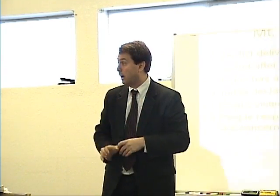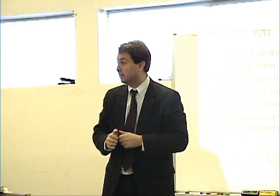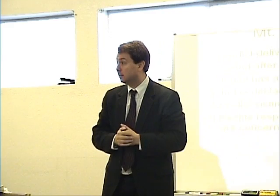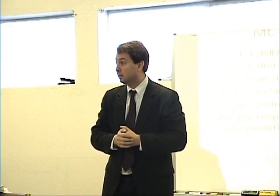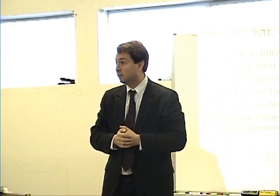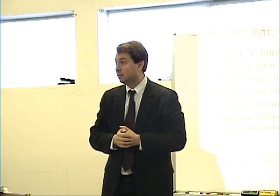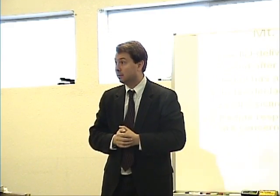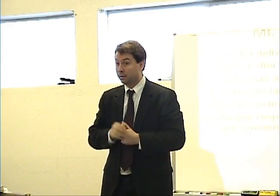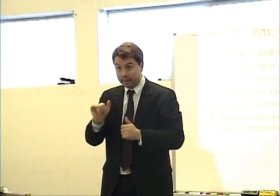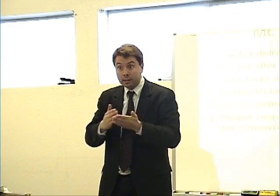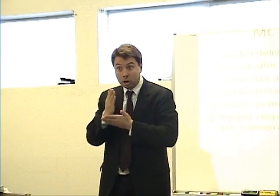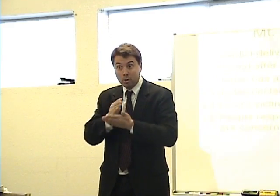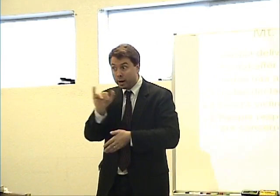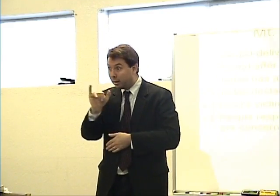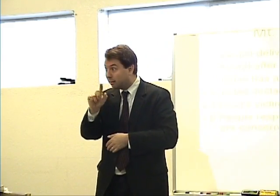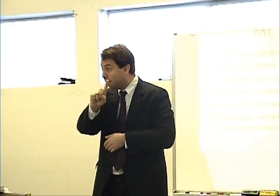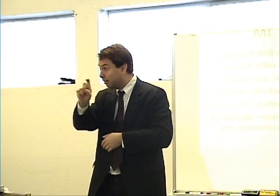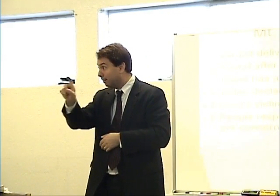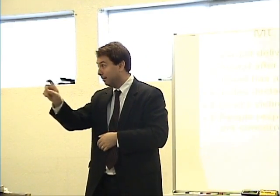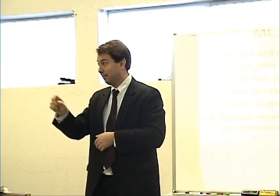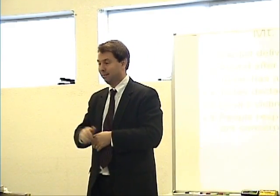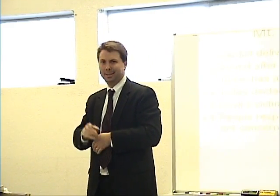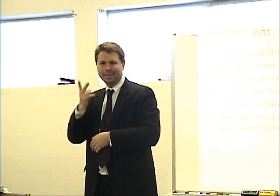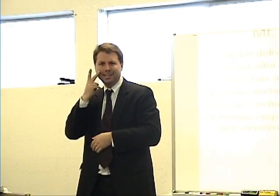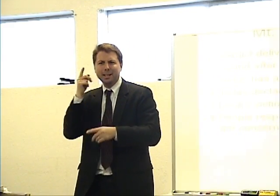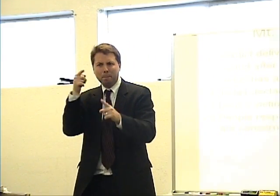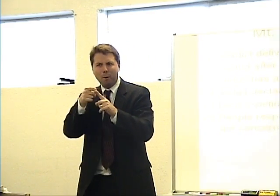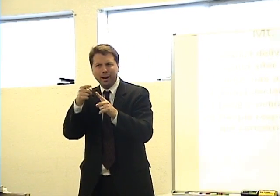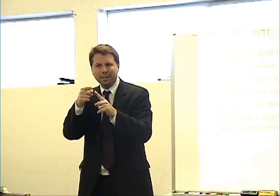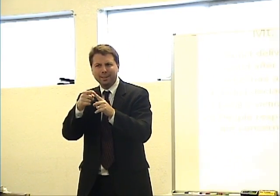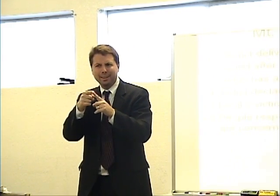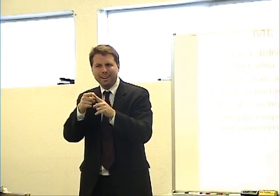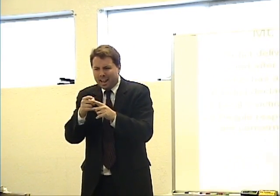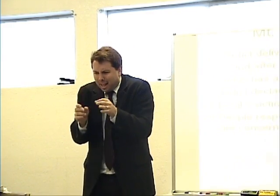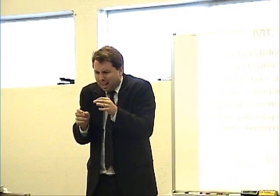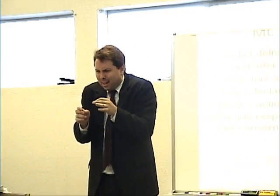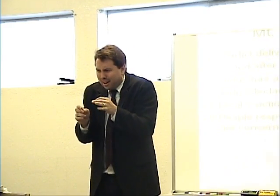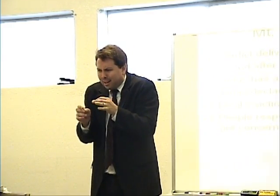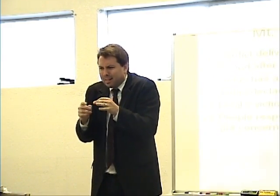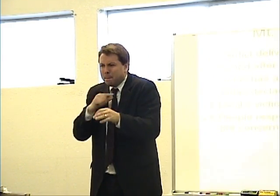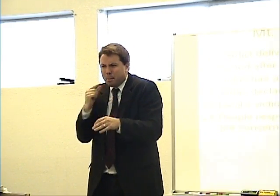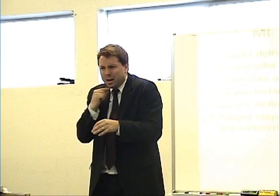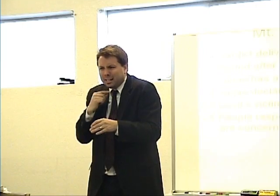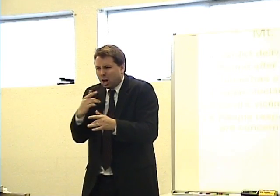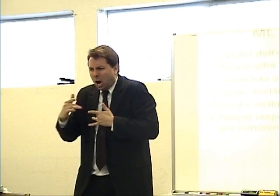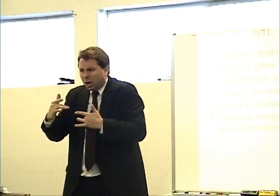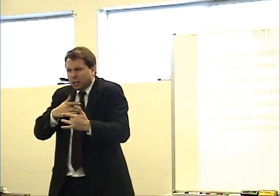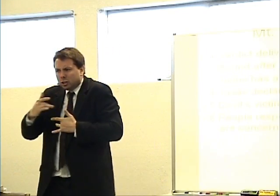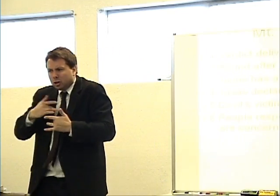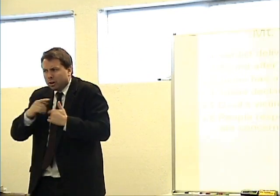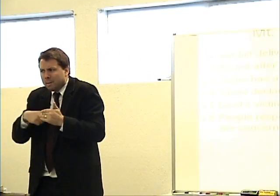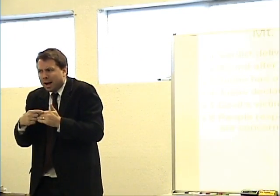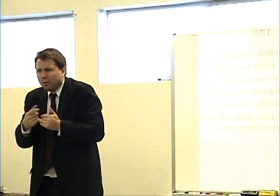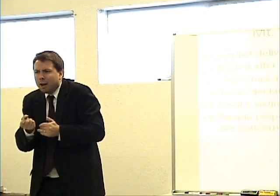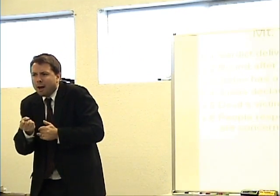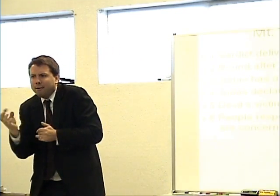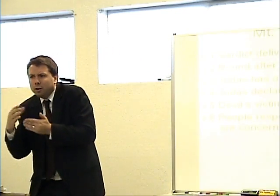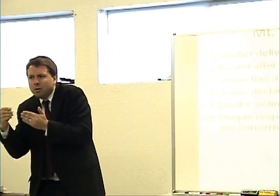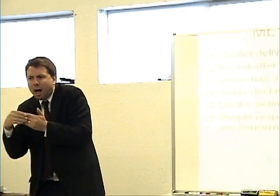Christ. That's all right? You see the point? The priests are concerned about a few